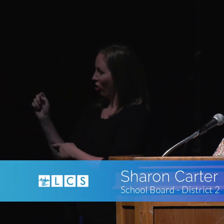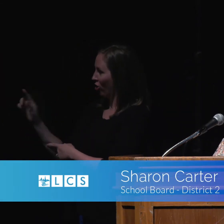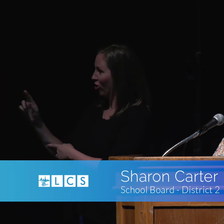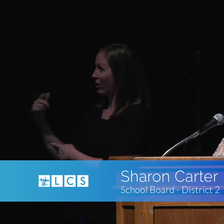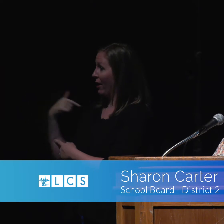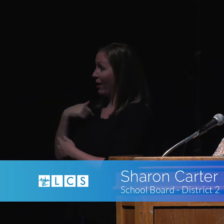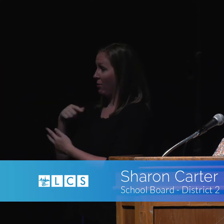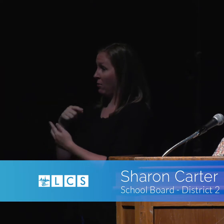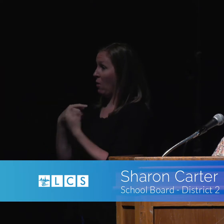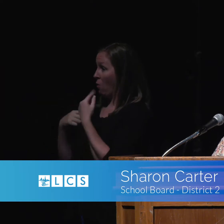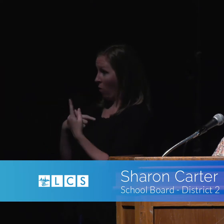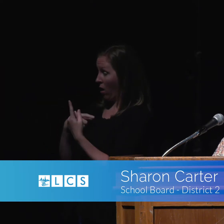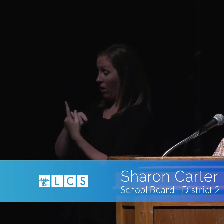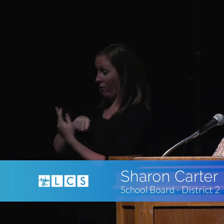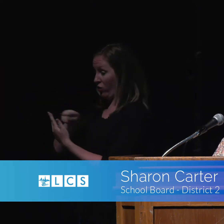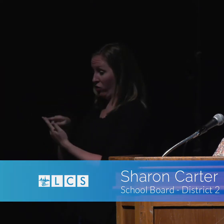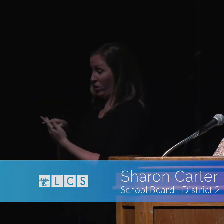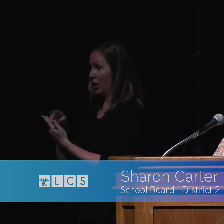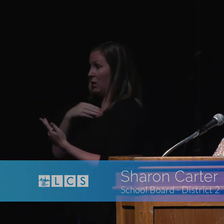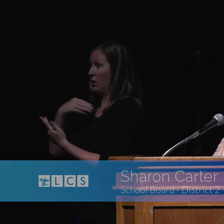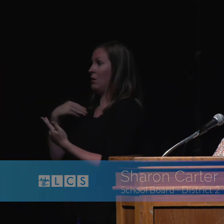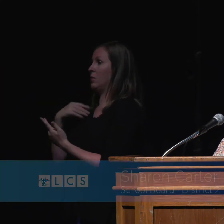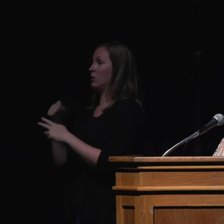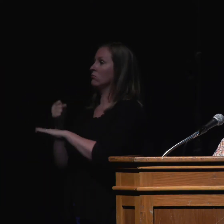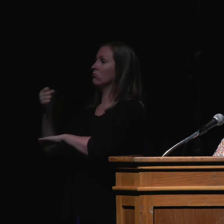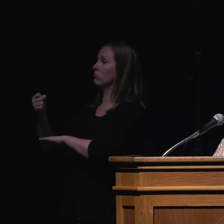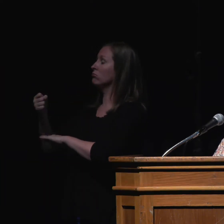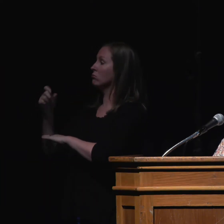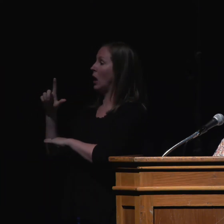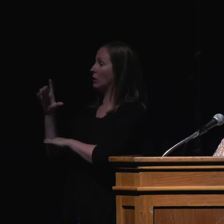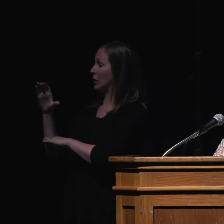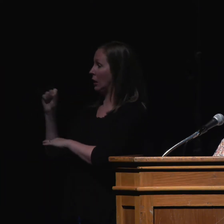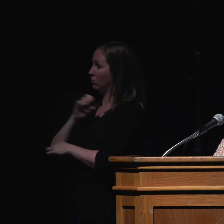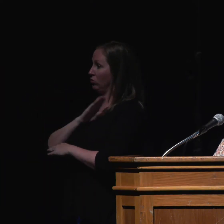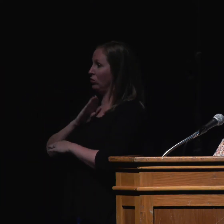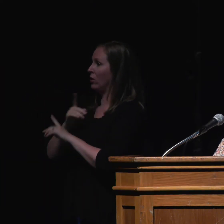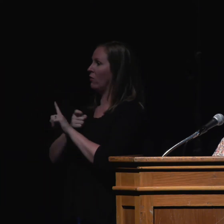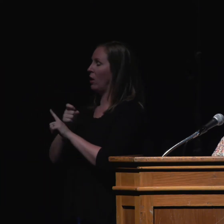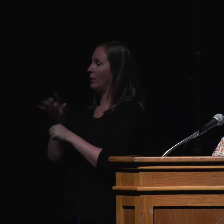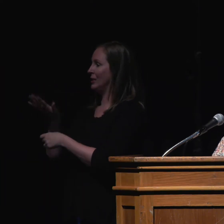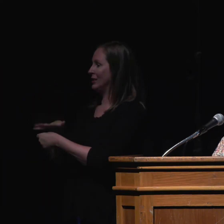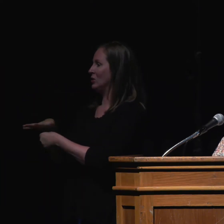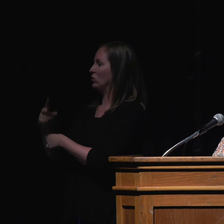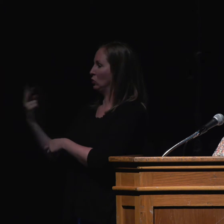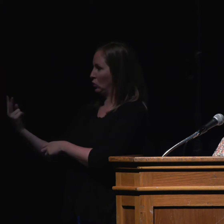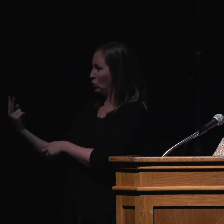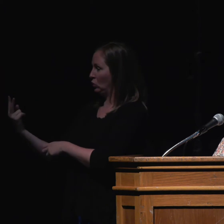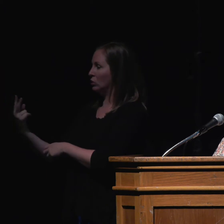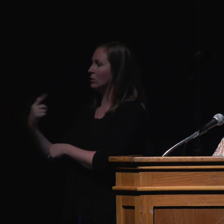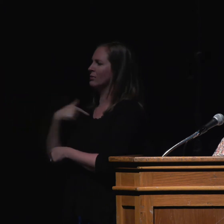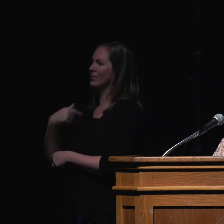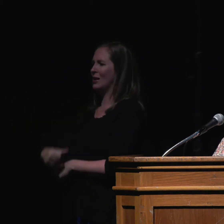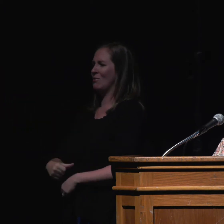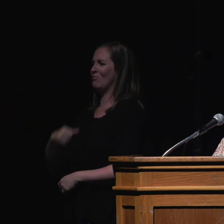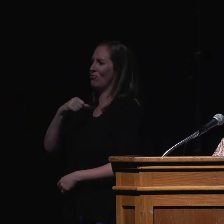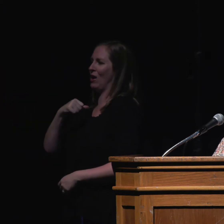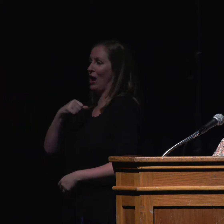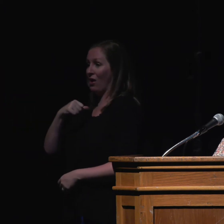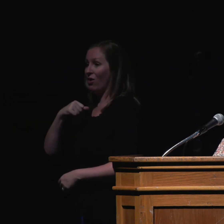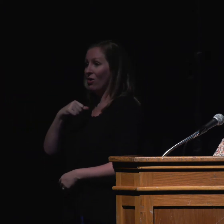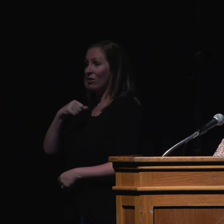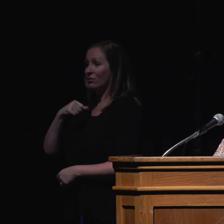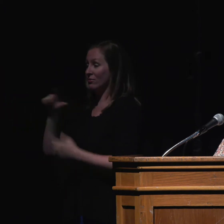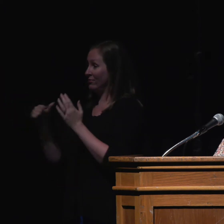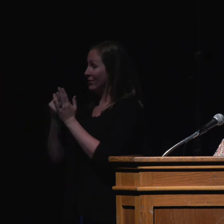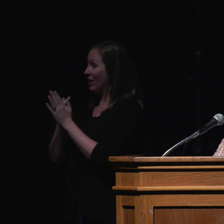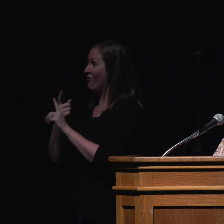the three members appointed to the Lynchburg City School Board from District 2, and I am a proud product of